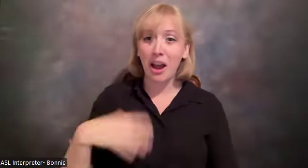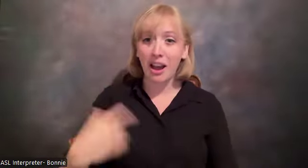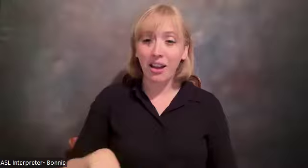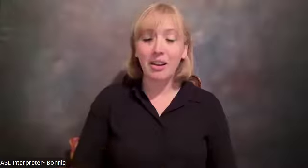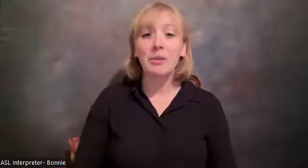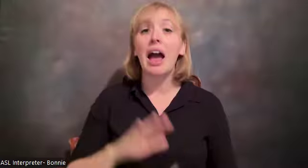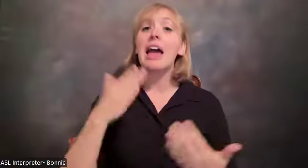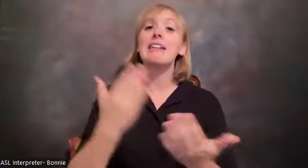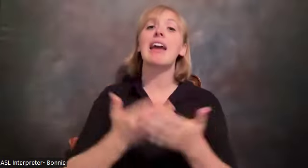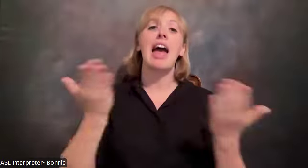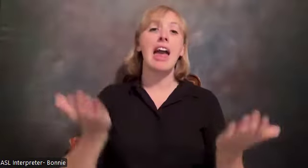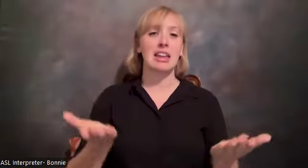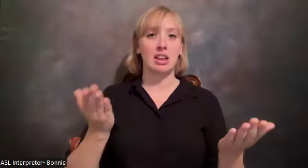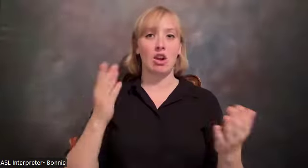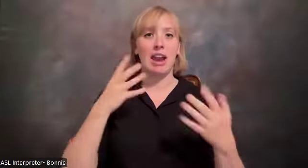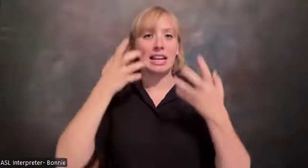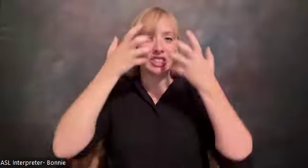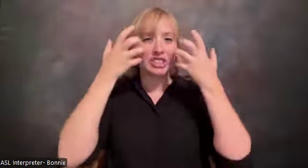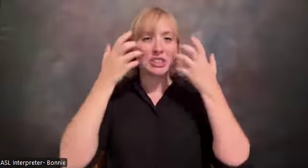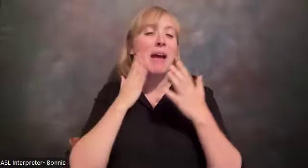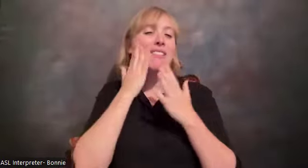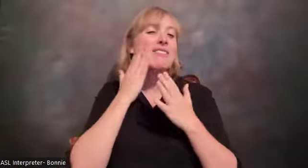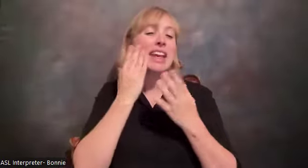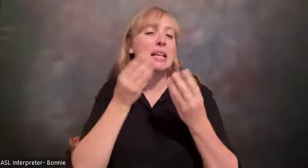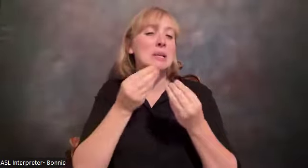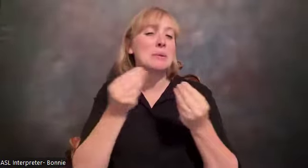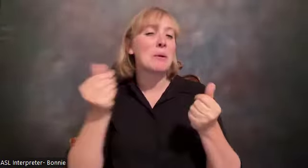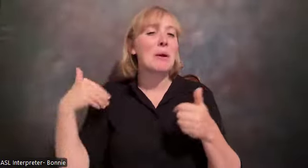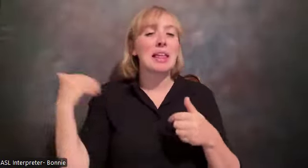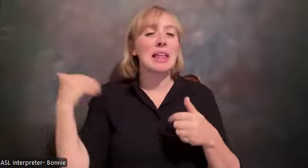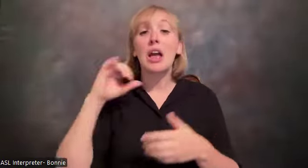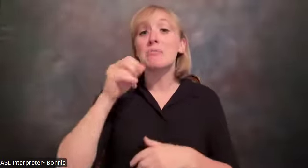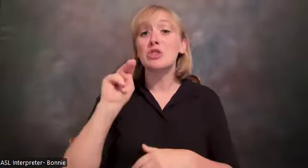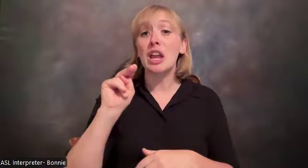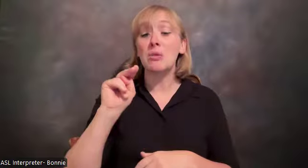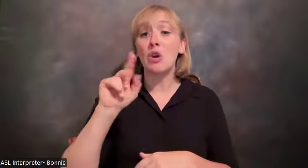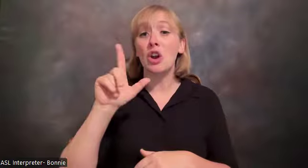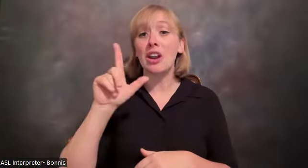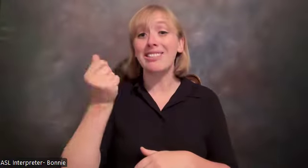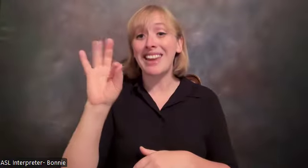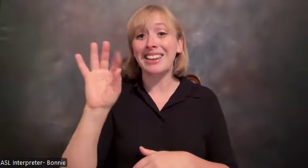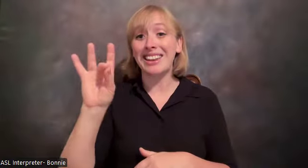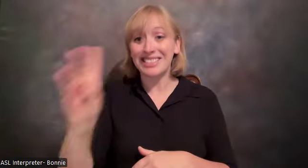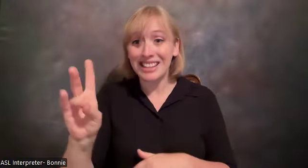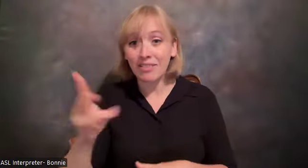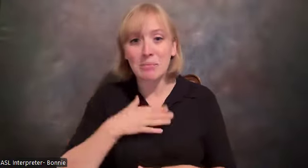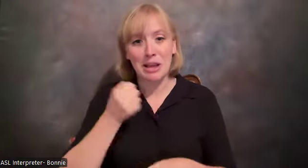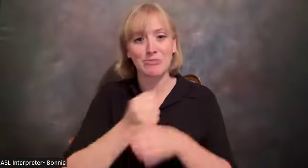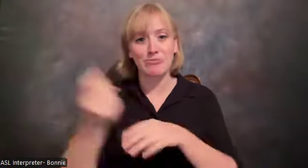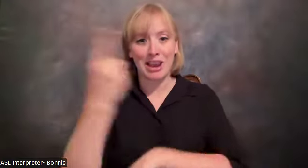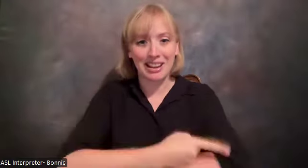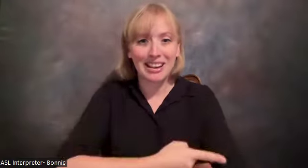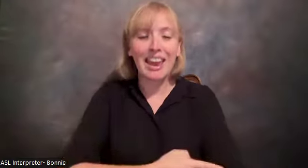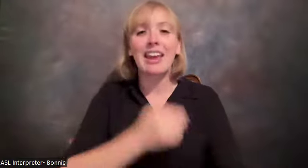I got here and I did not have all these wrinkles. My sobriety date is January 21st, 1987. I'm from